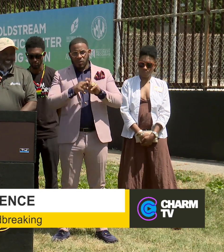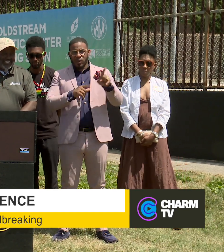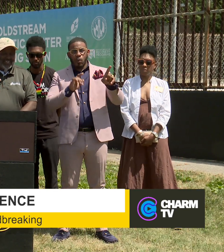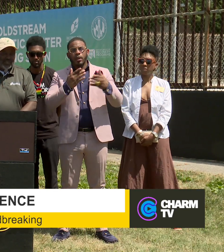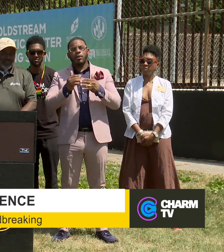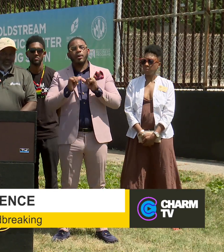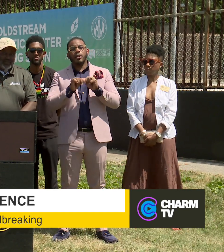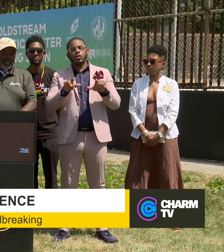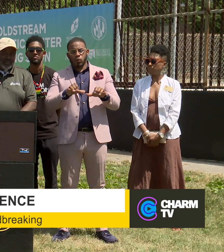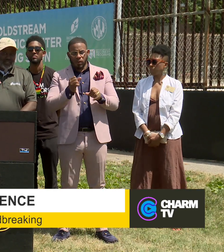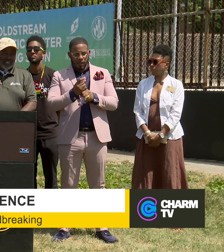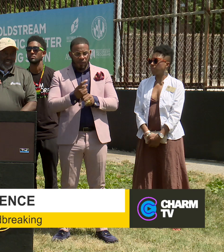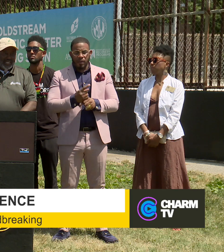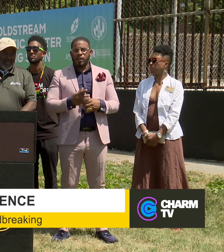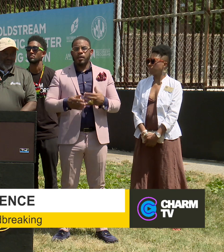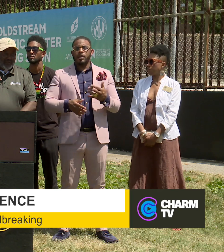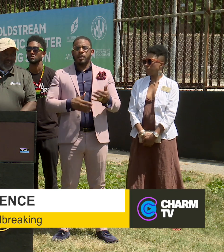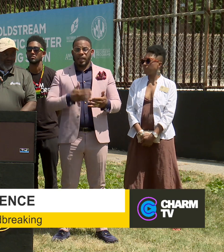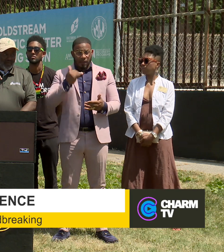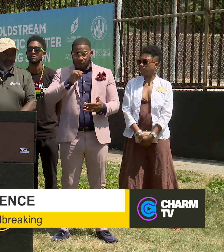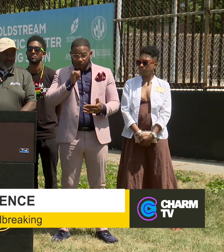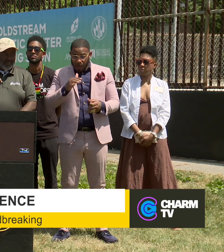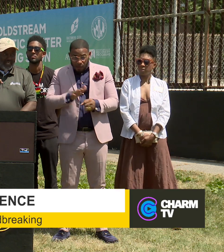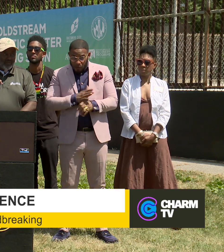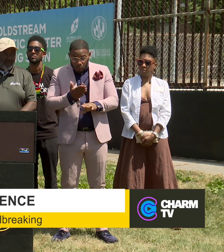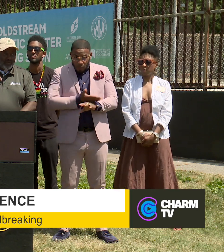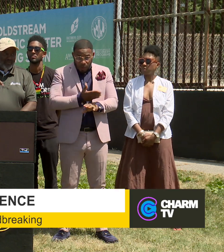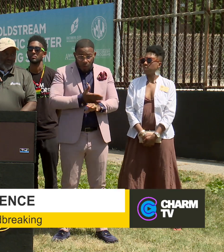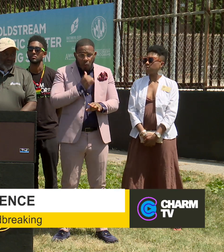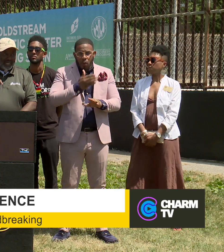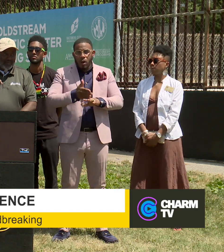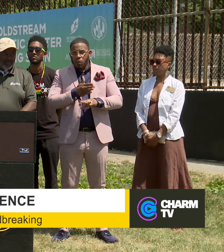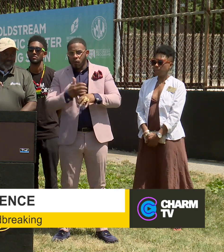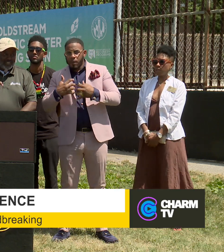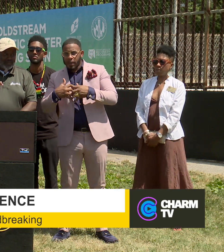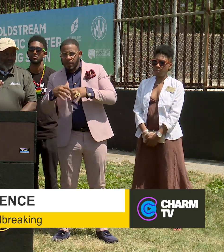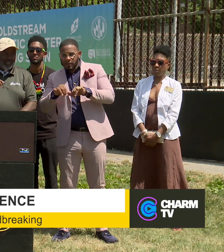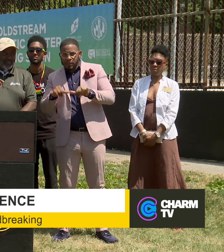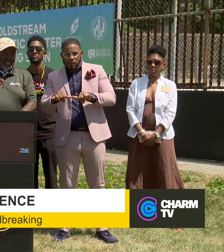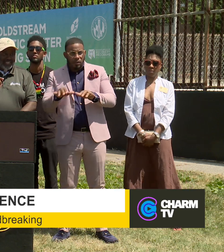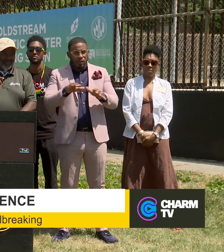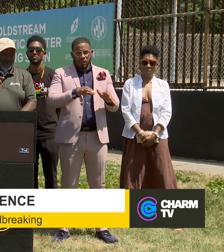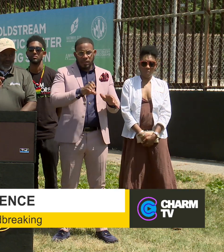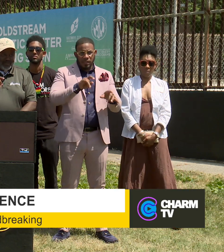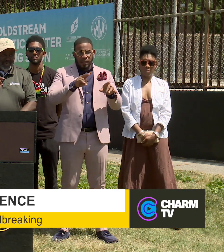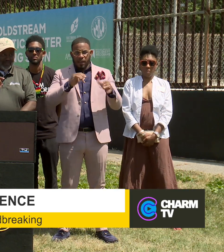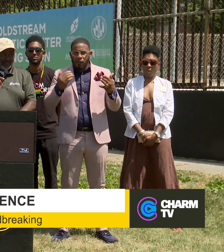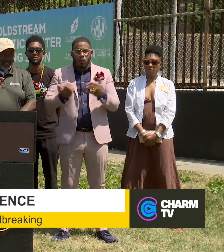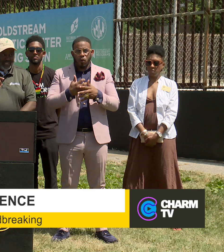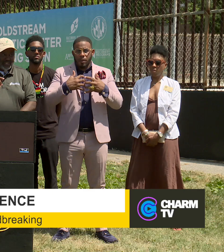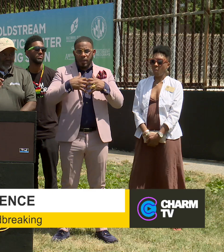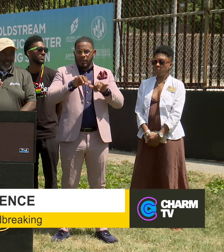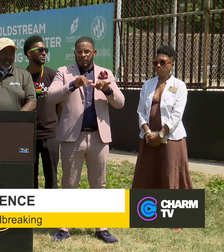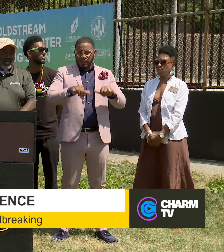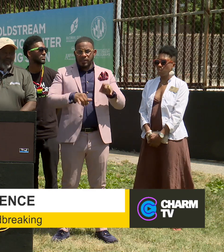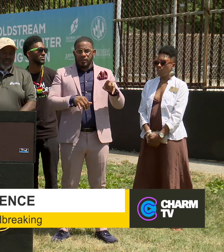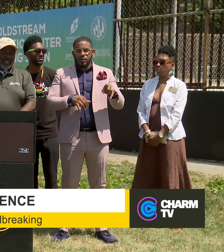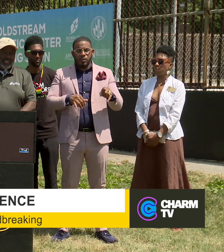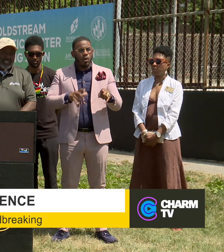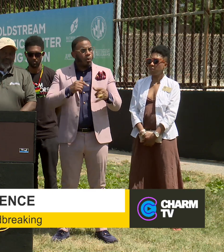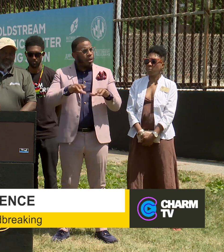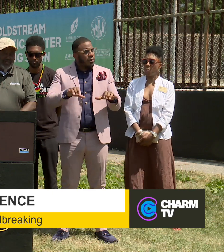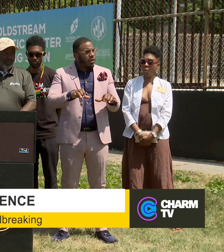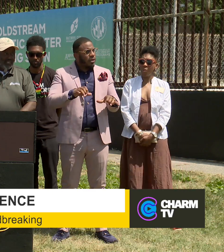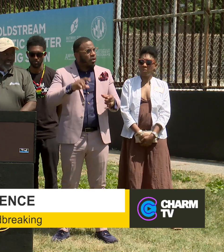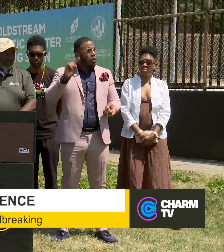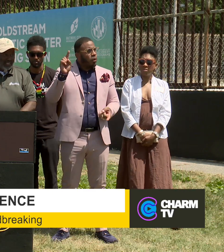thing we continue to do every year is, if we're not fully renovating, we're improving our mechanical system. So Clifton has a brand new mechanical system, and what that